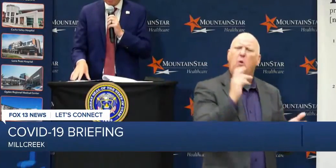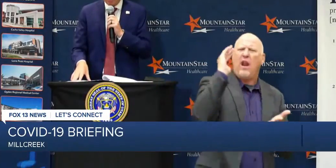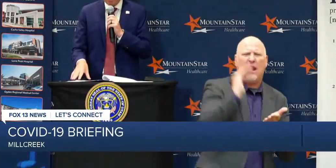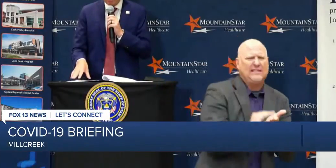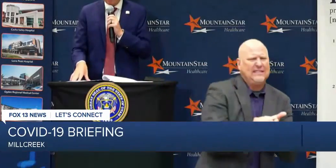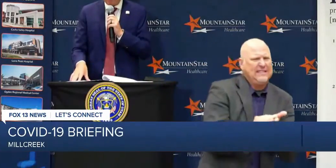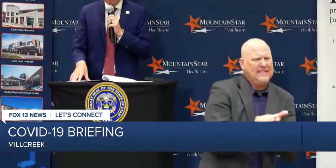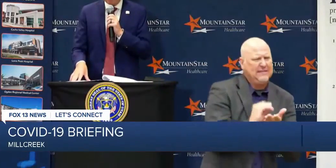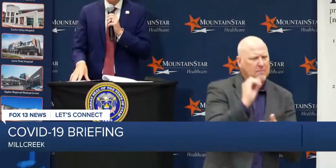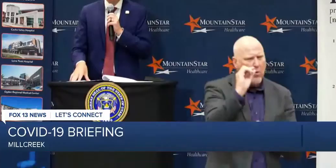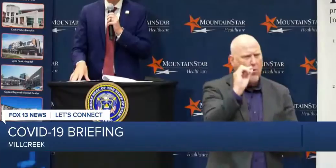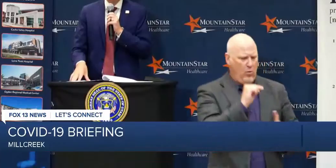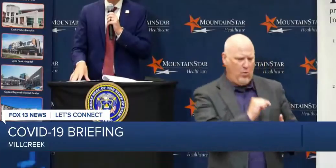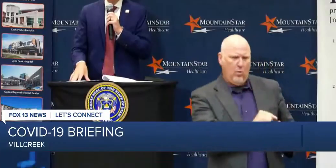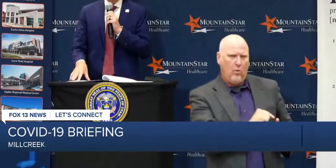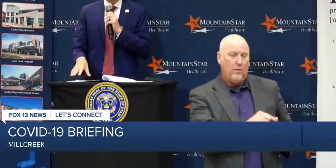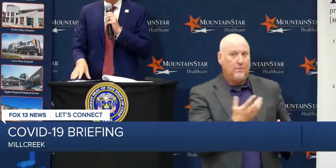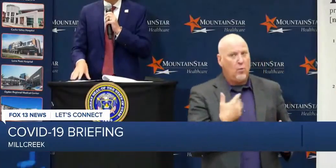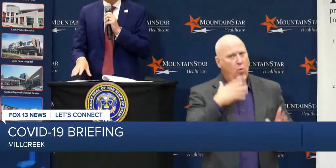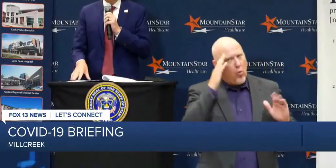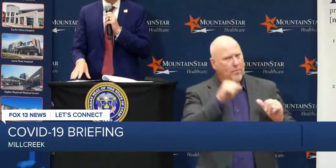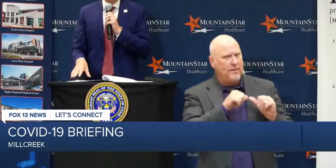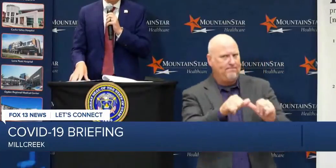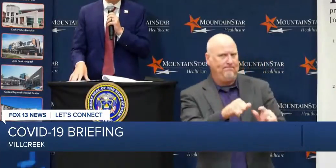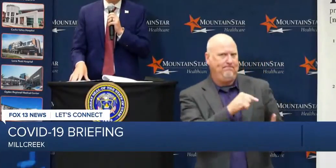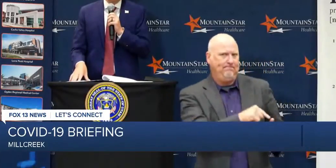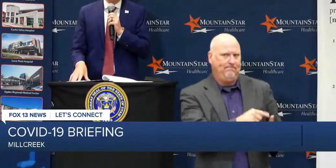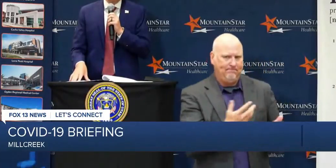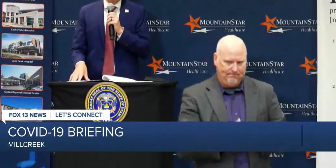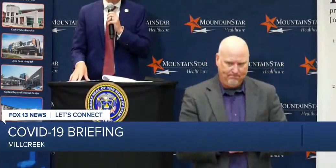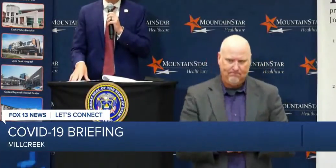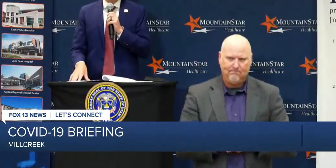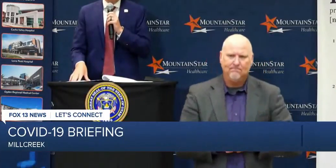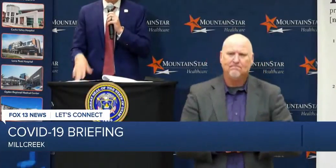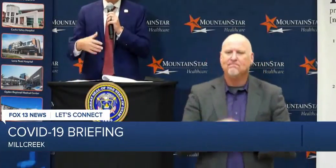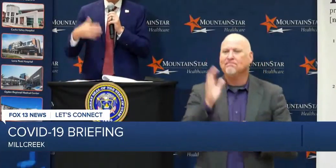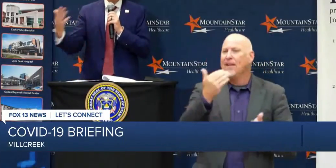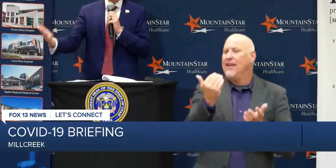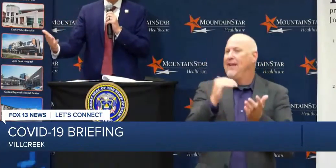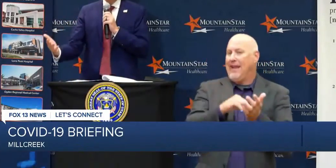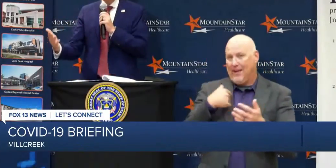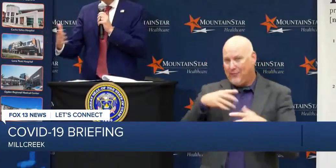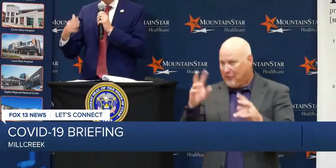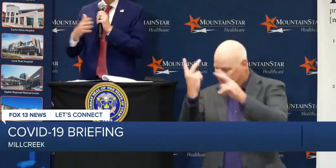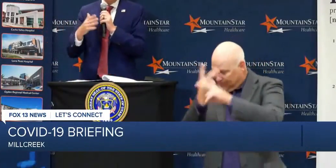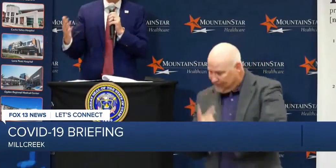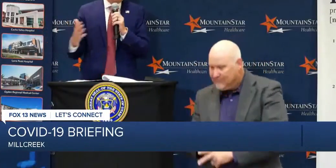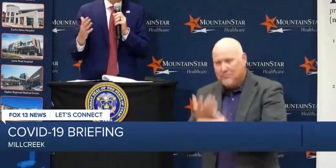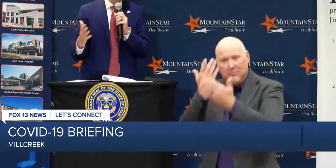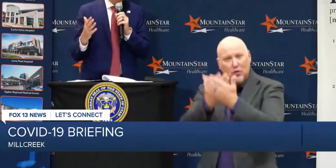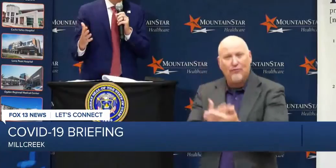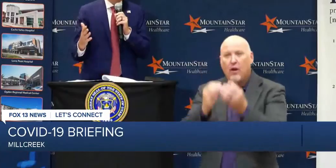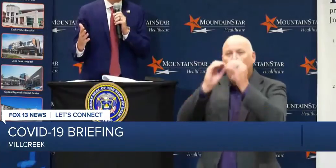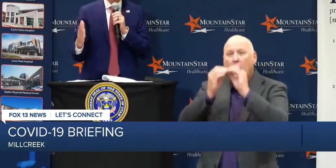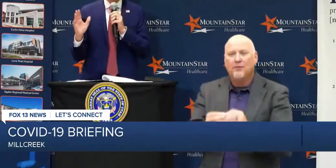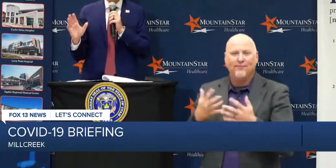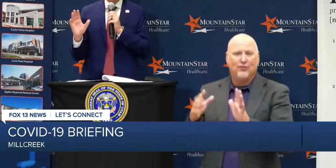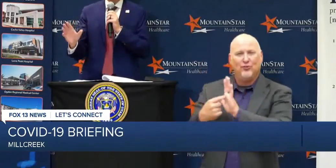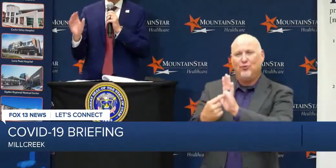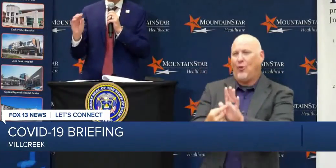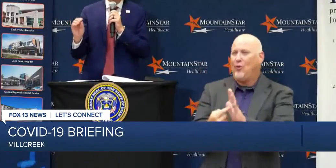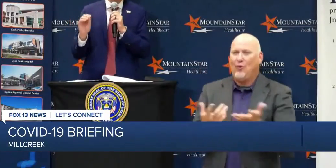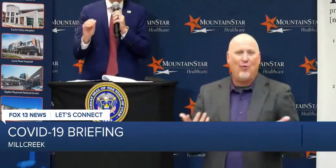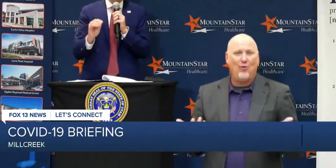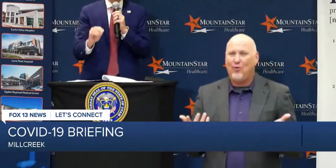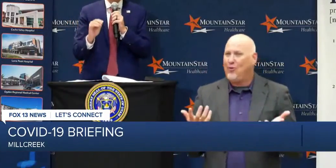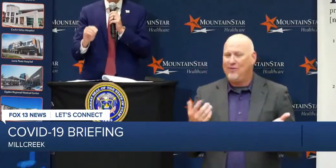prevent spread to other unvaccinated kids. The math on this is really simple. And I think it's important to share those numbers with you. When we're